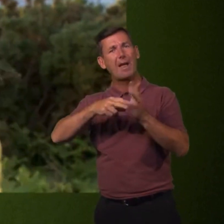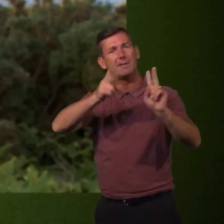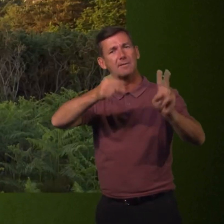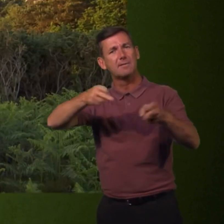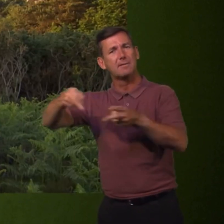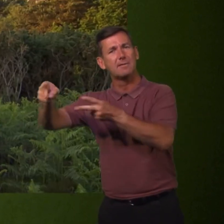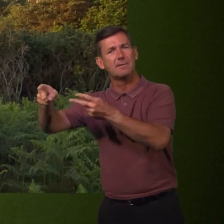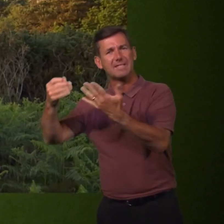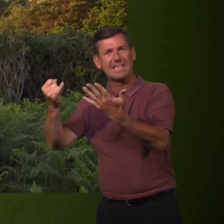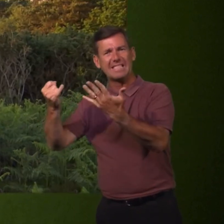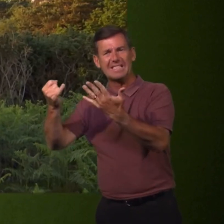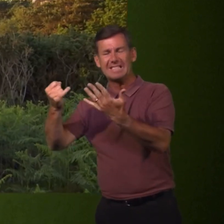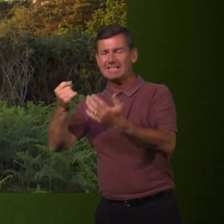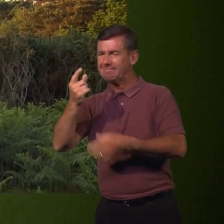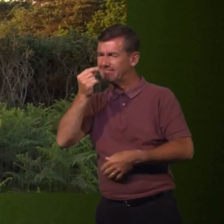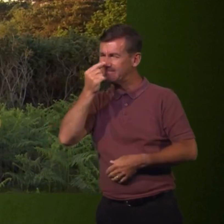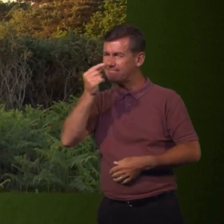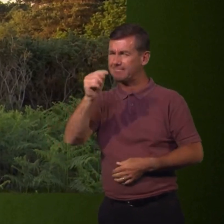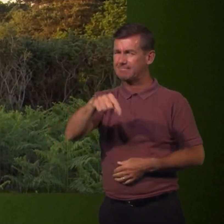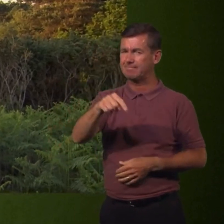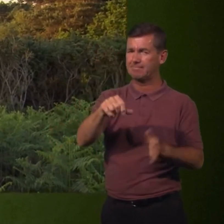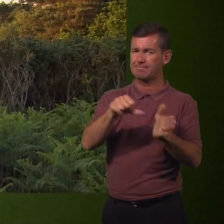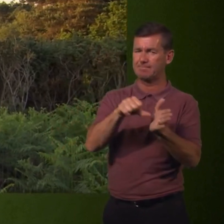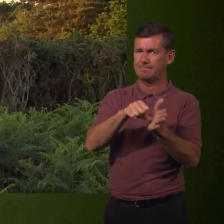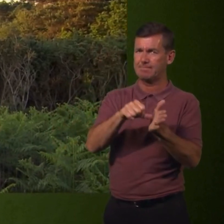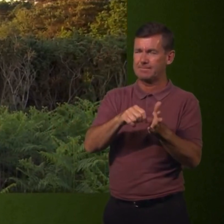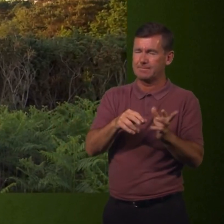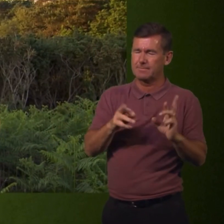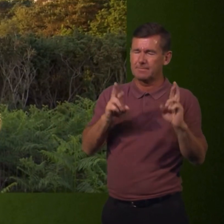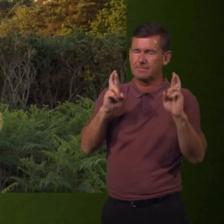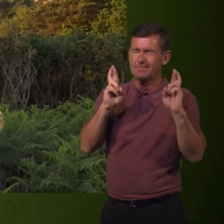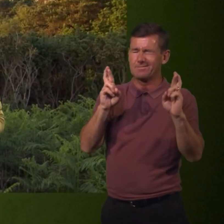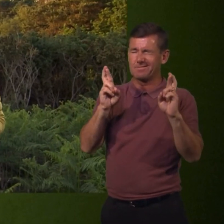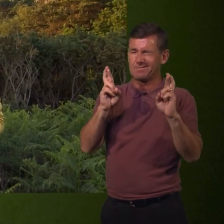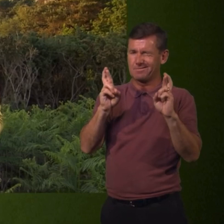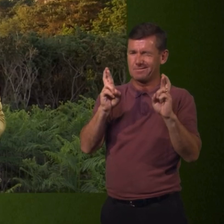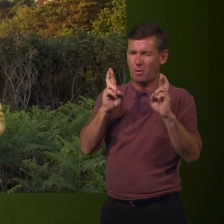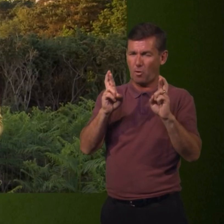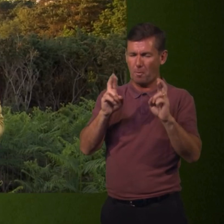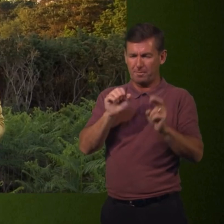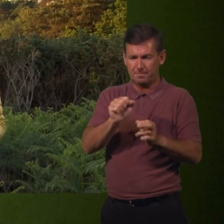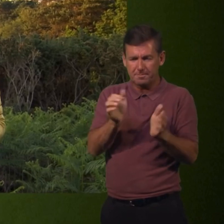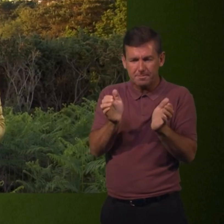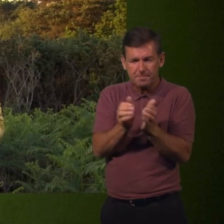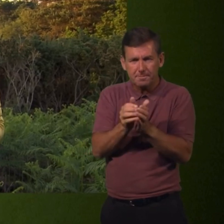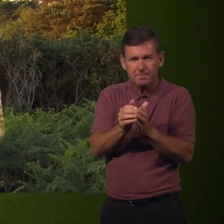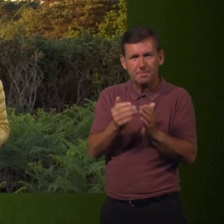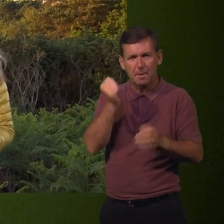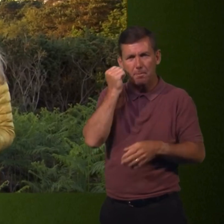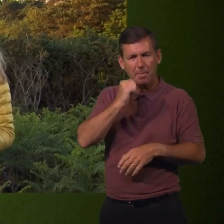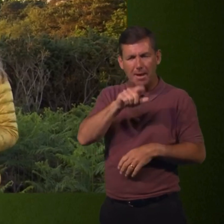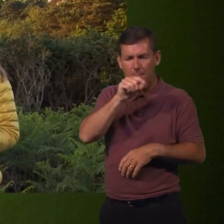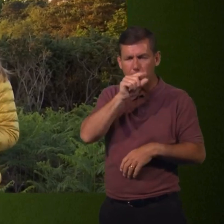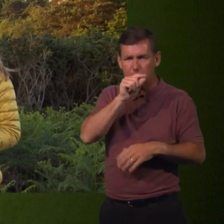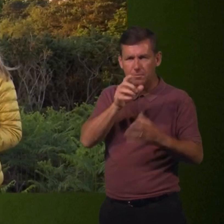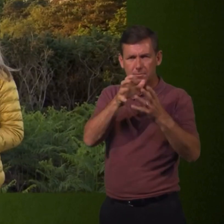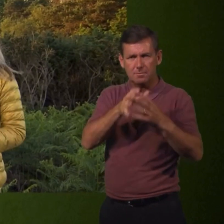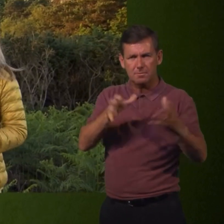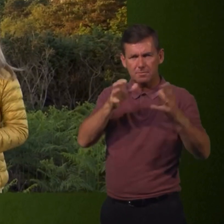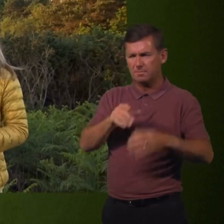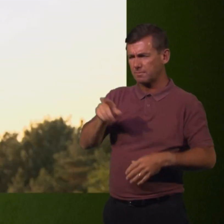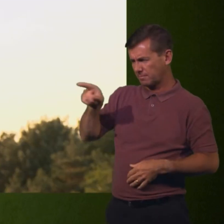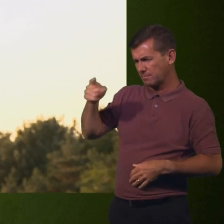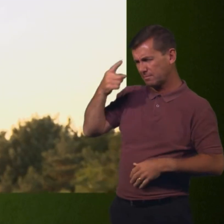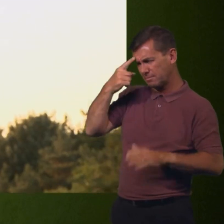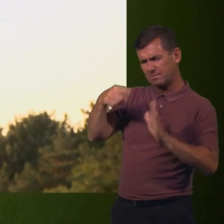So we're going to have to keep a close eye and keep our fingers crossed for those cute little blackbird. How are you feeling? chicks. Because you were quite negative about the